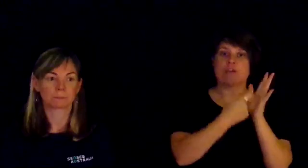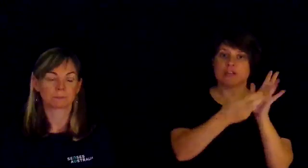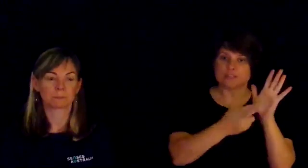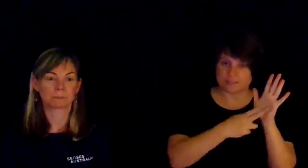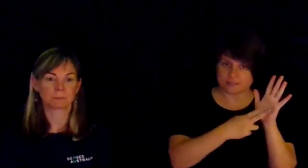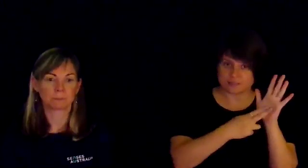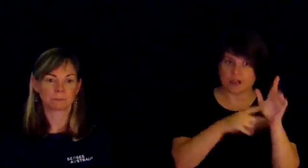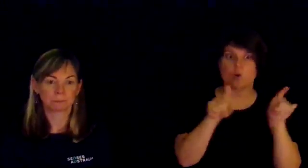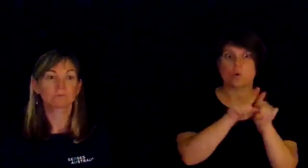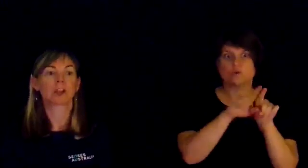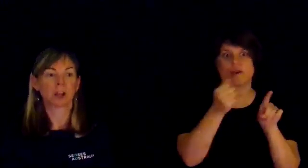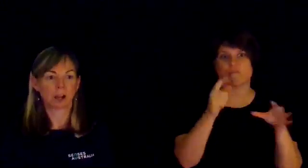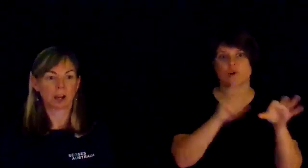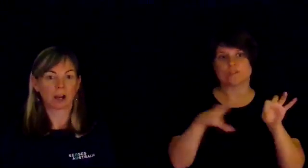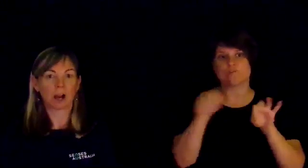from Marie.